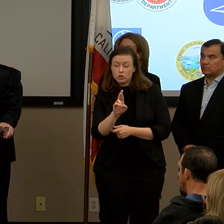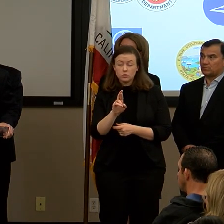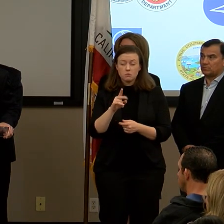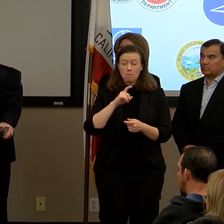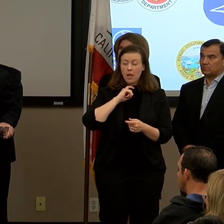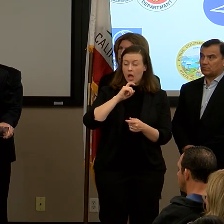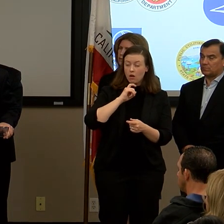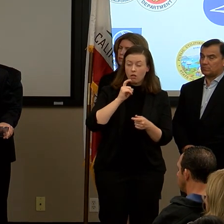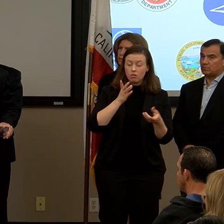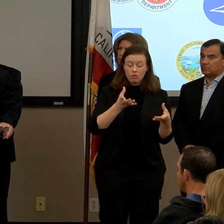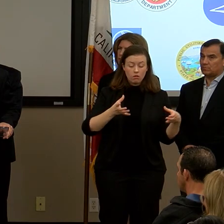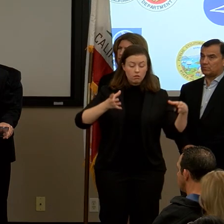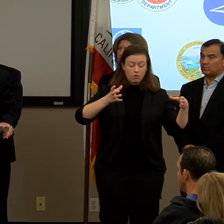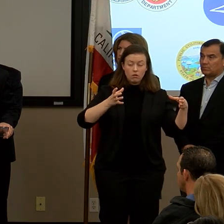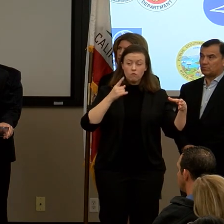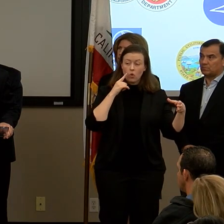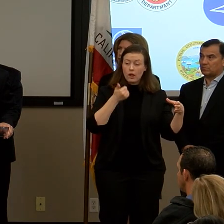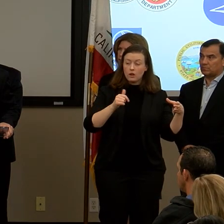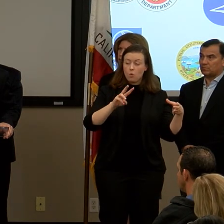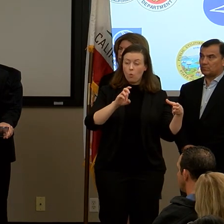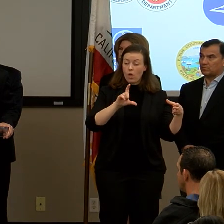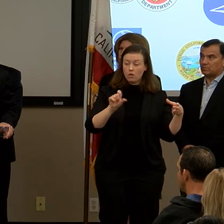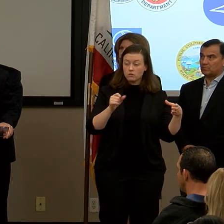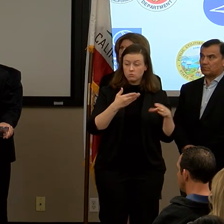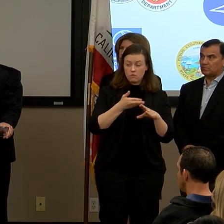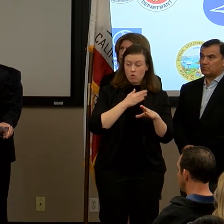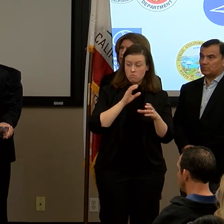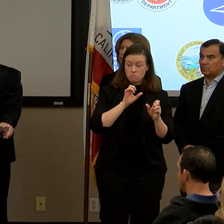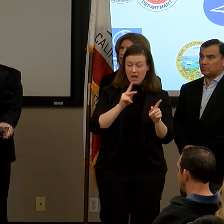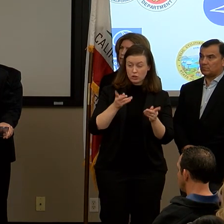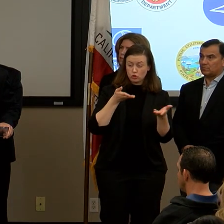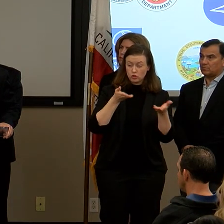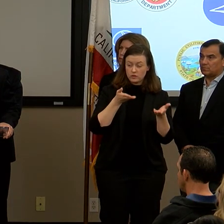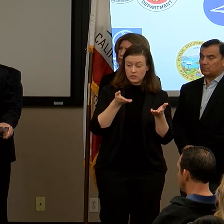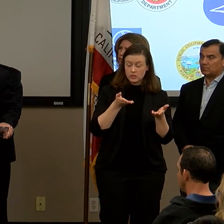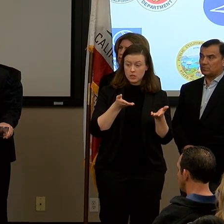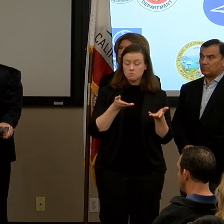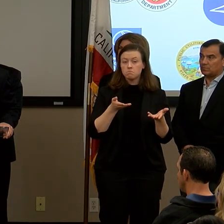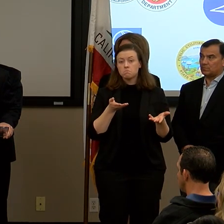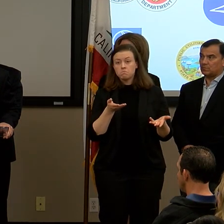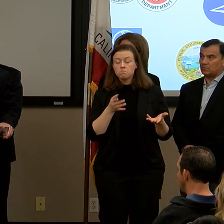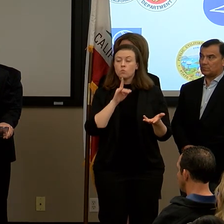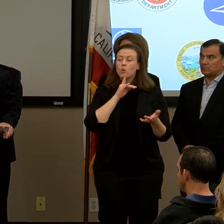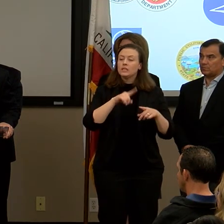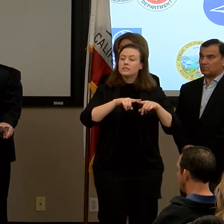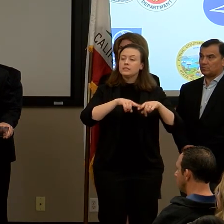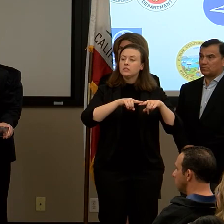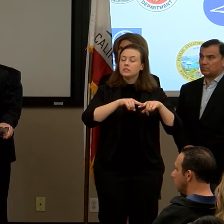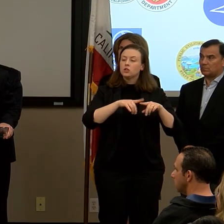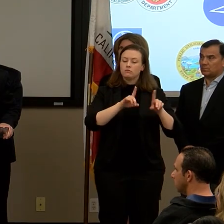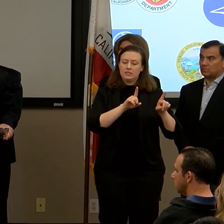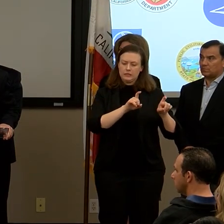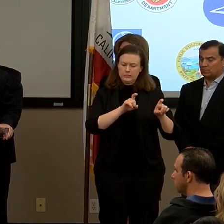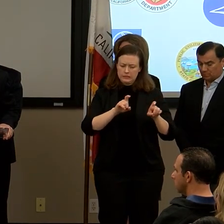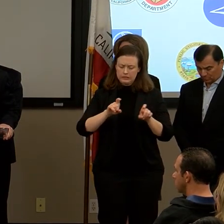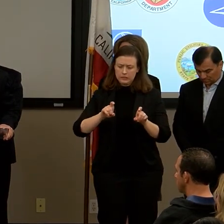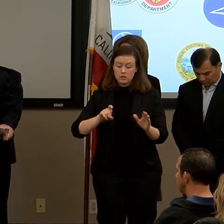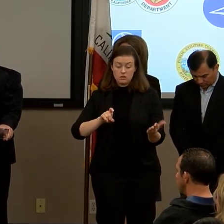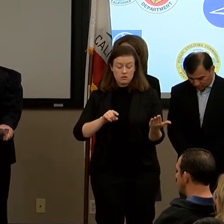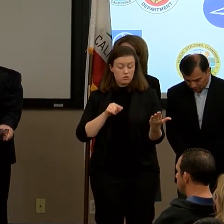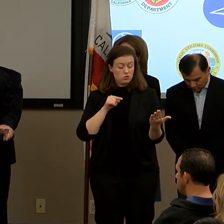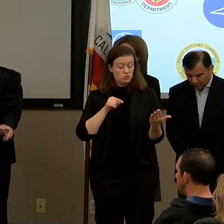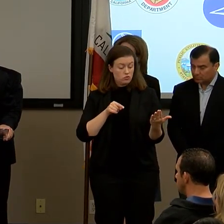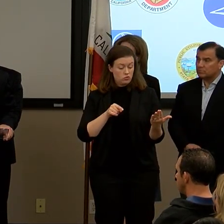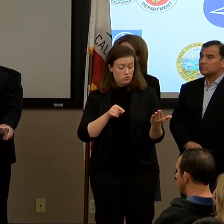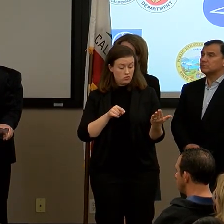liners need to be installed into any of the wells before they are returned to service, that really will depend upon the testing. If it indicates that the